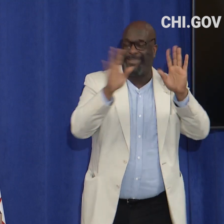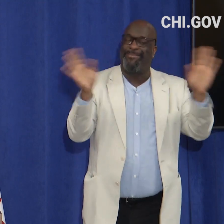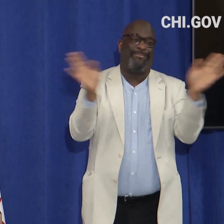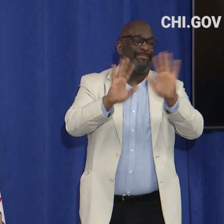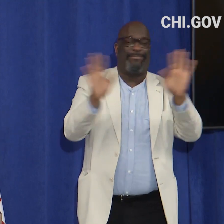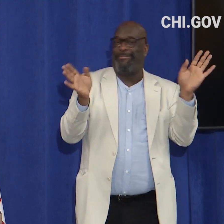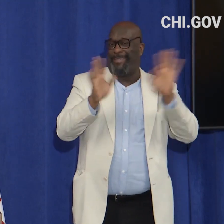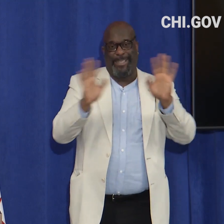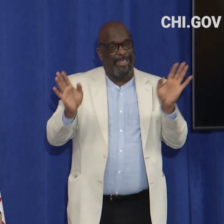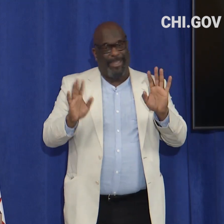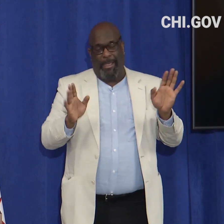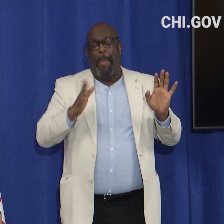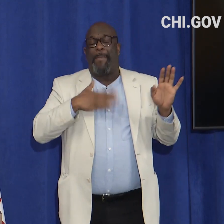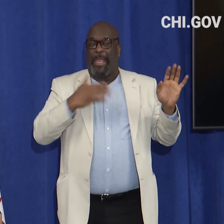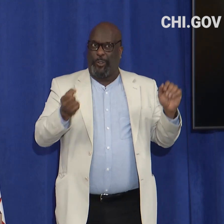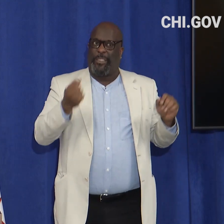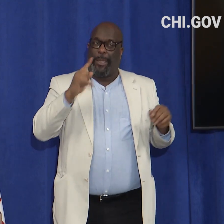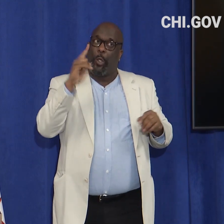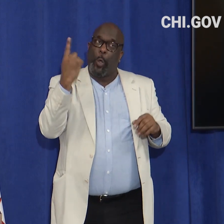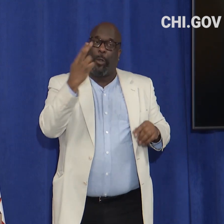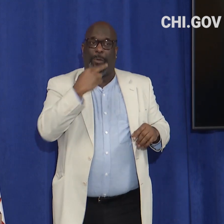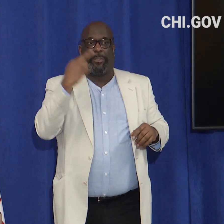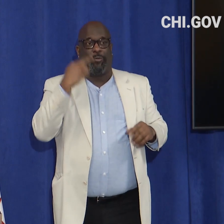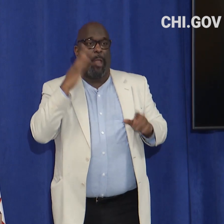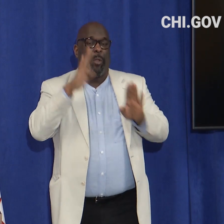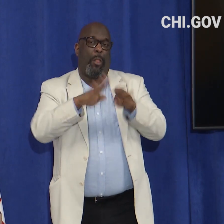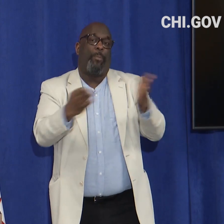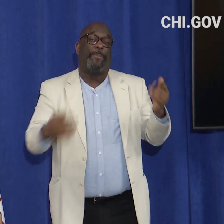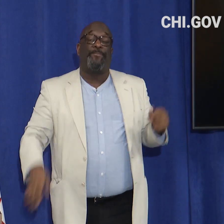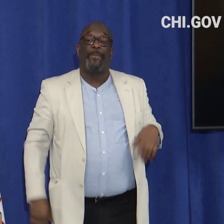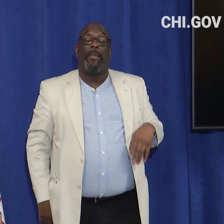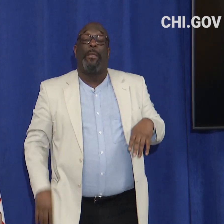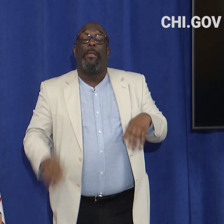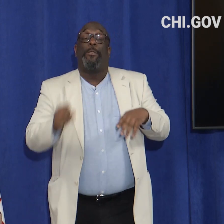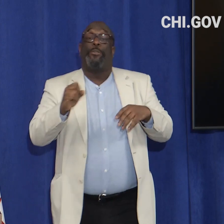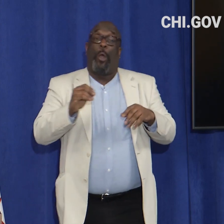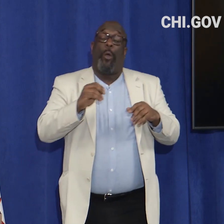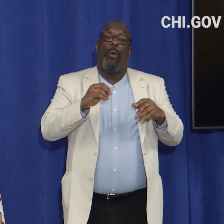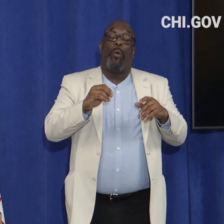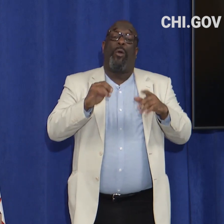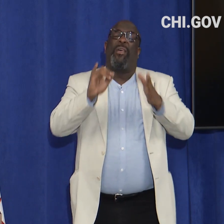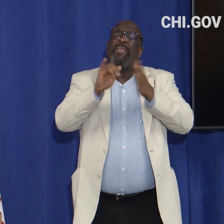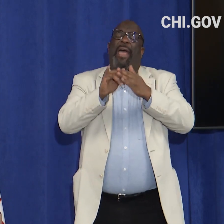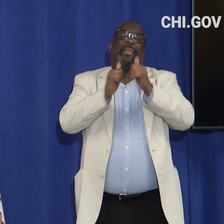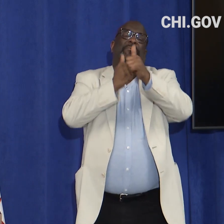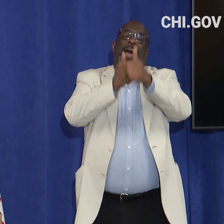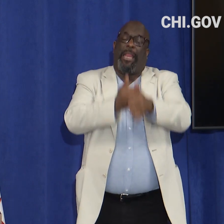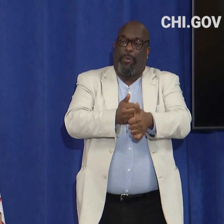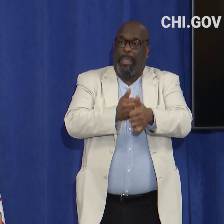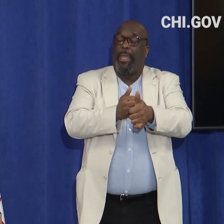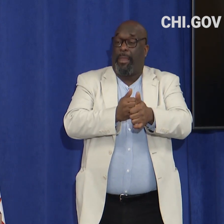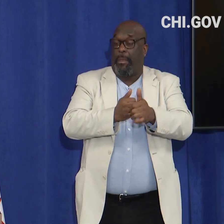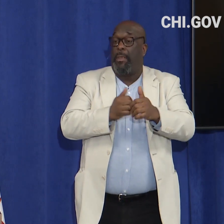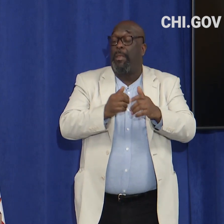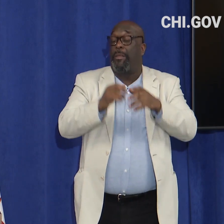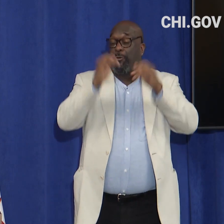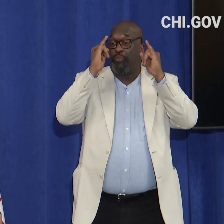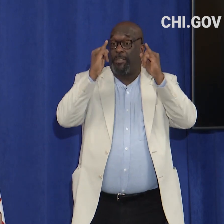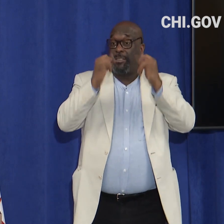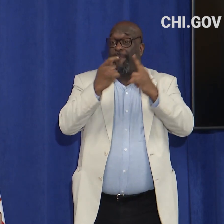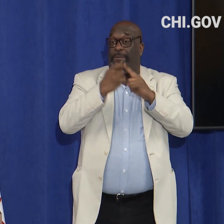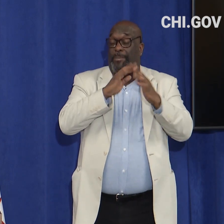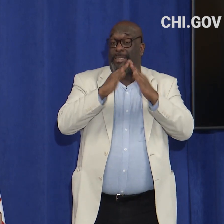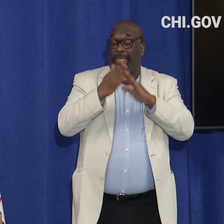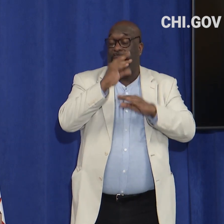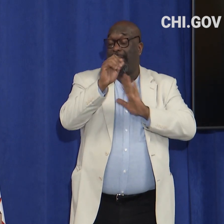be, that's at least my understanding, they're not going to be all open, just the restaurants, consistent with the guidance from both the city and the state.